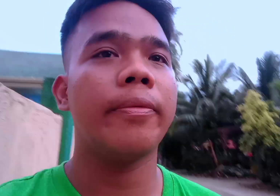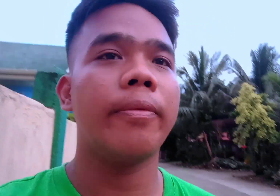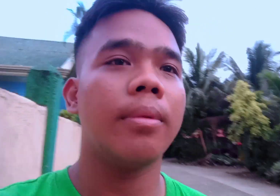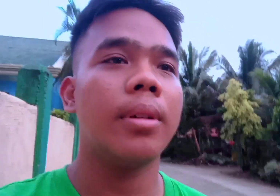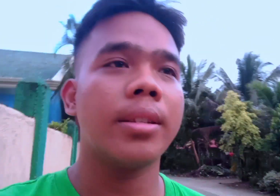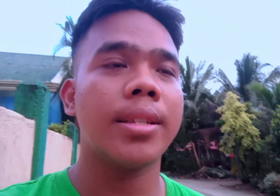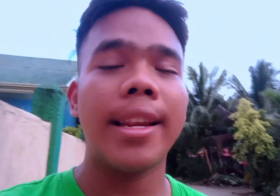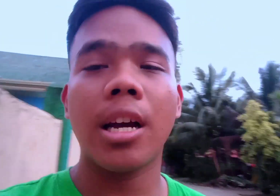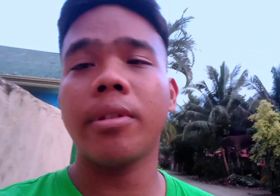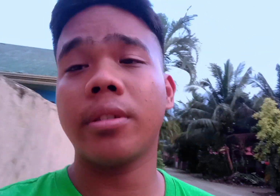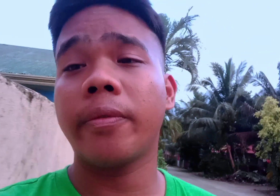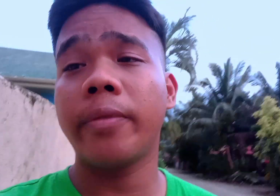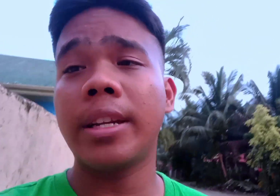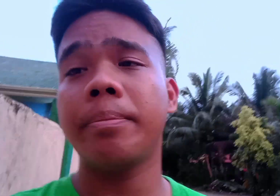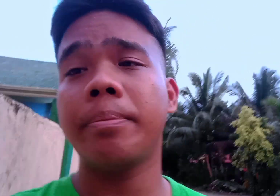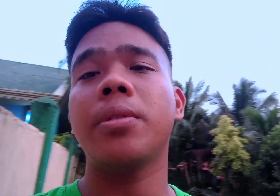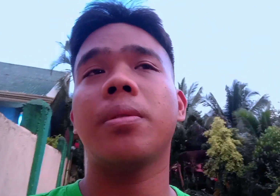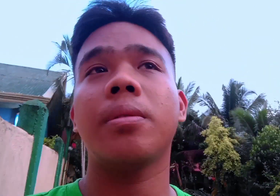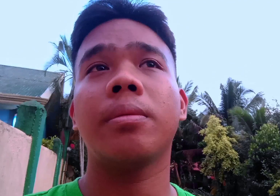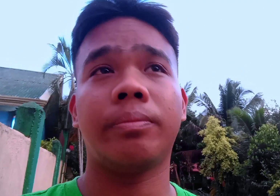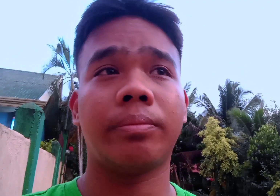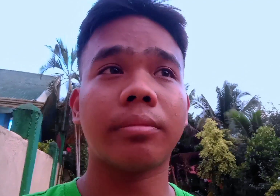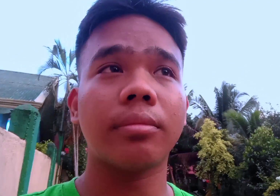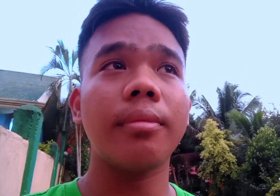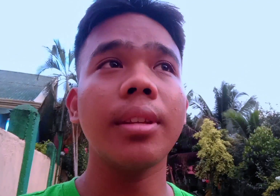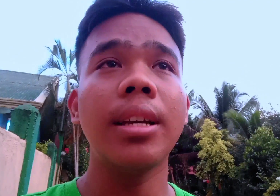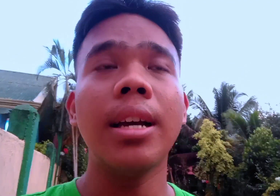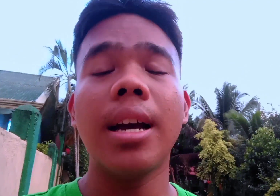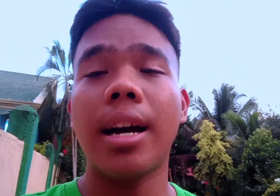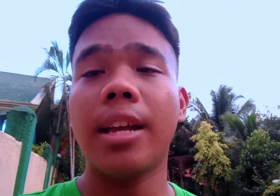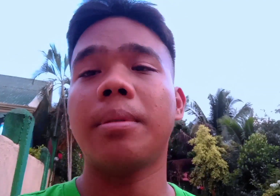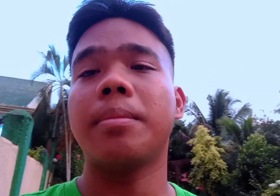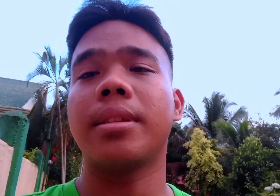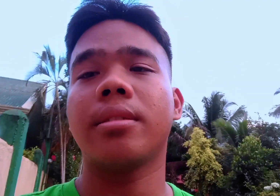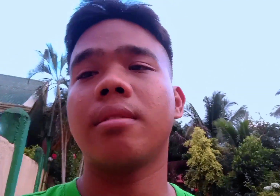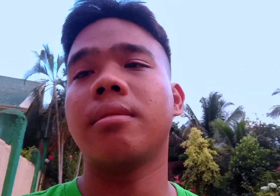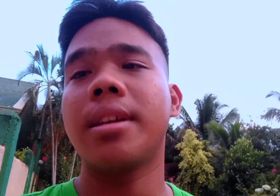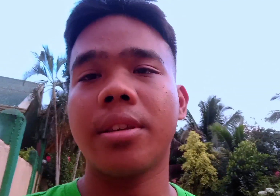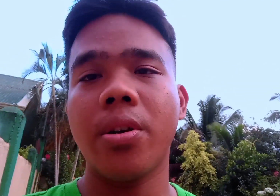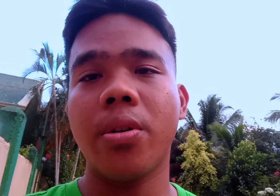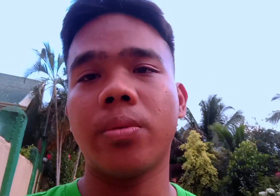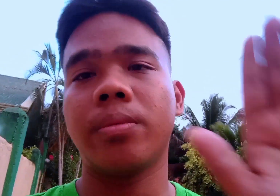the sign language of Filipino alphabet. So let's go.